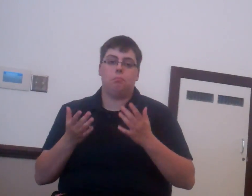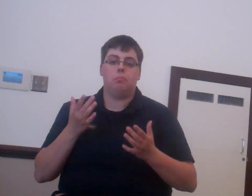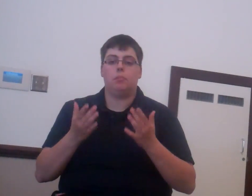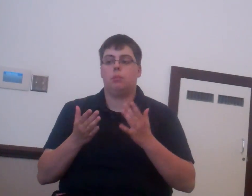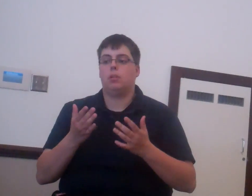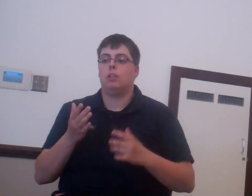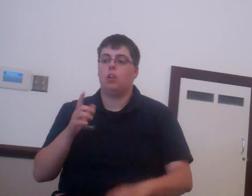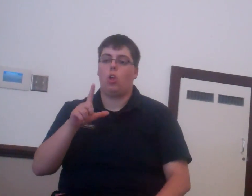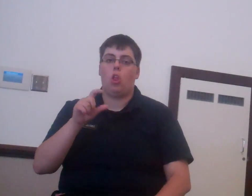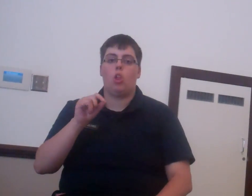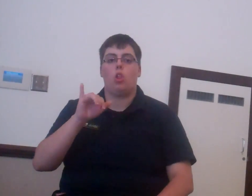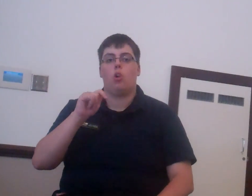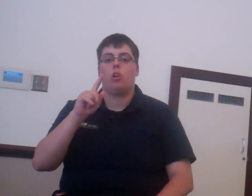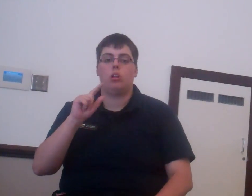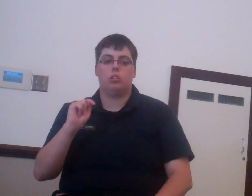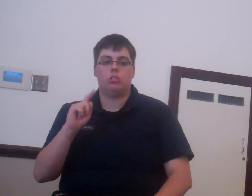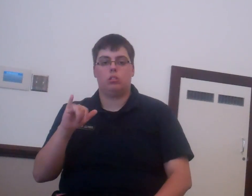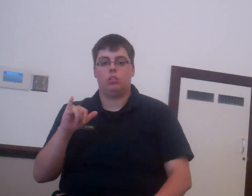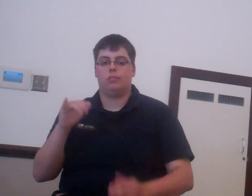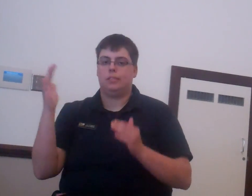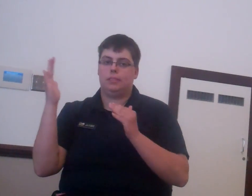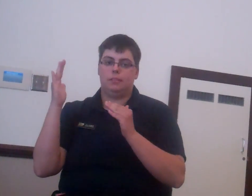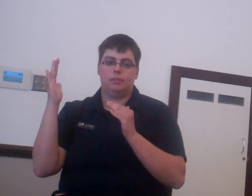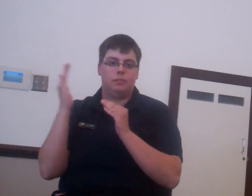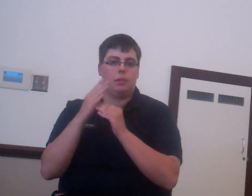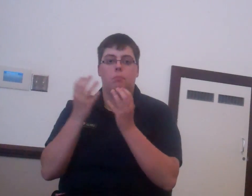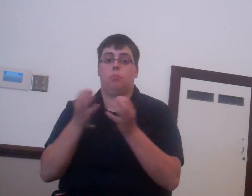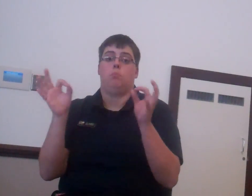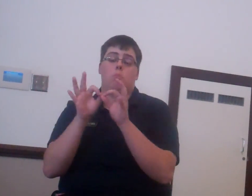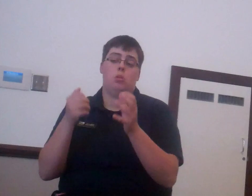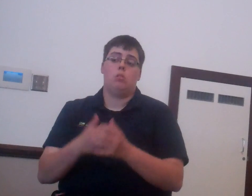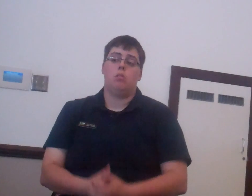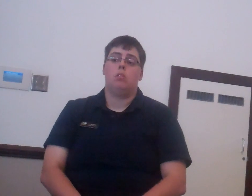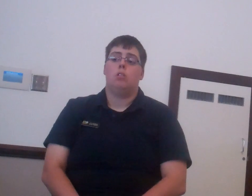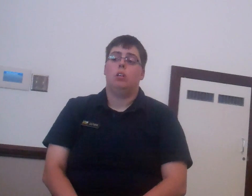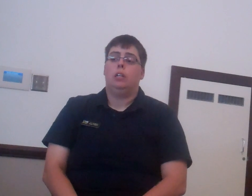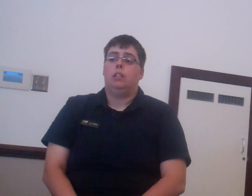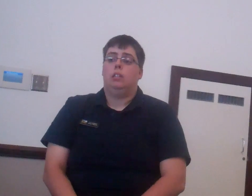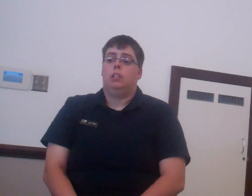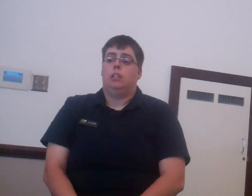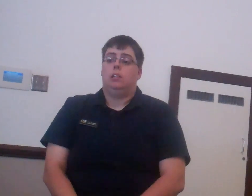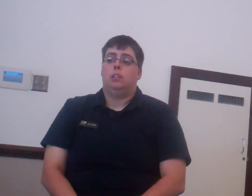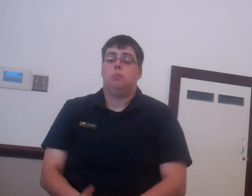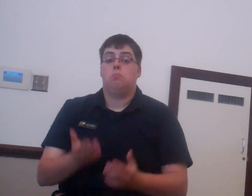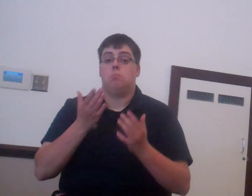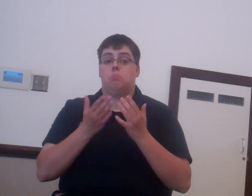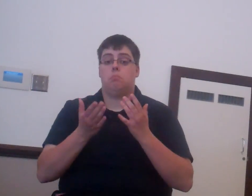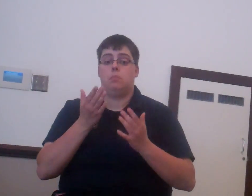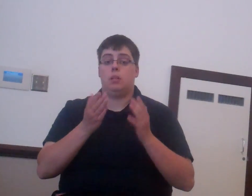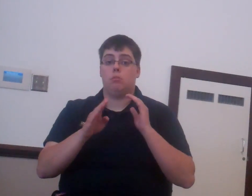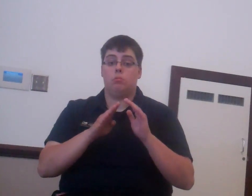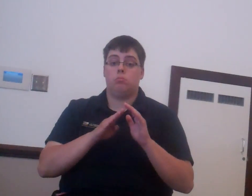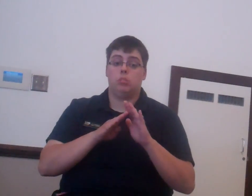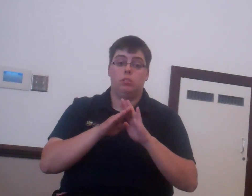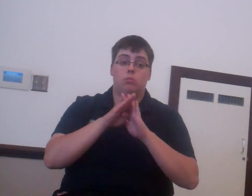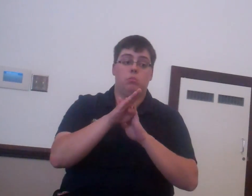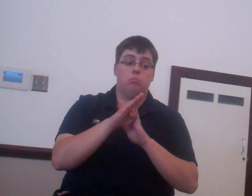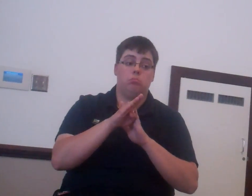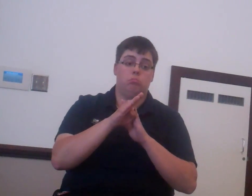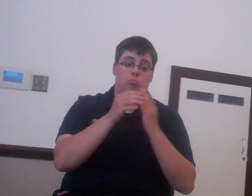other places, it might be a strong value that we develop close relationships with our coworkers, right? So every organization has